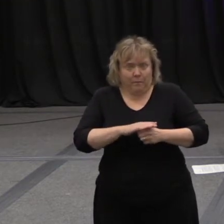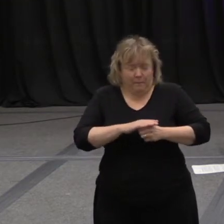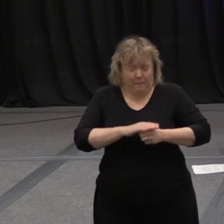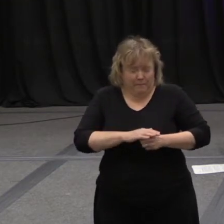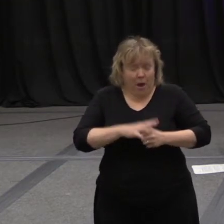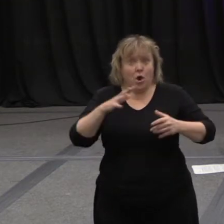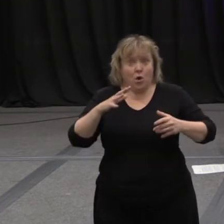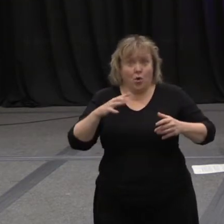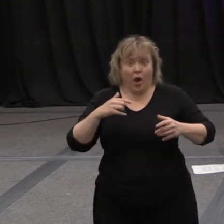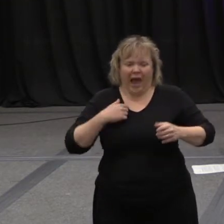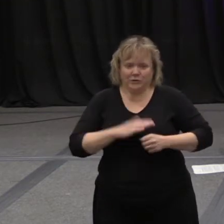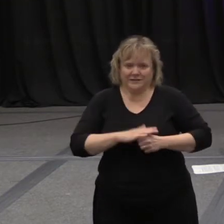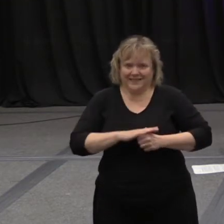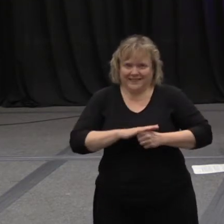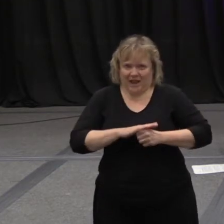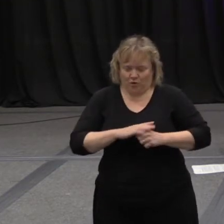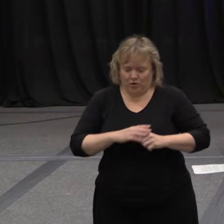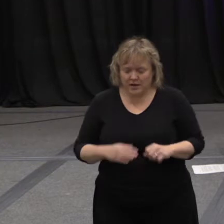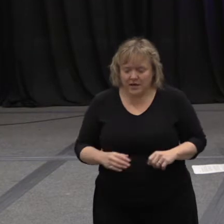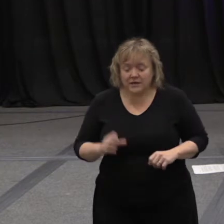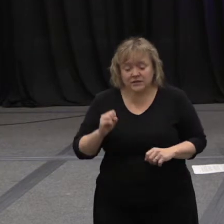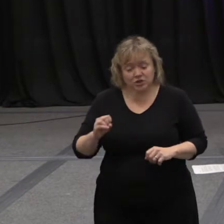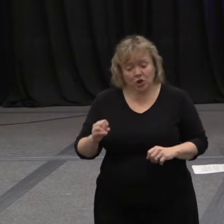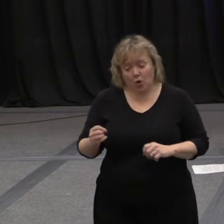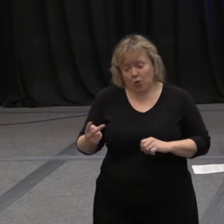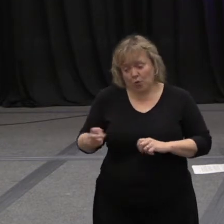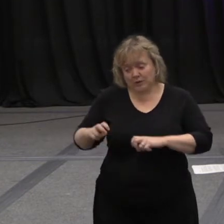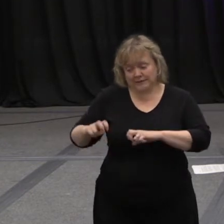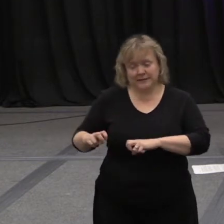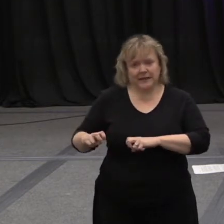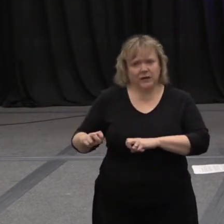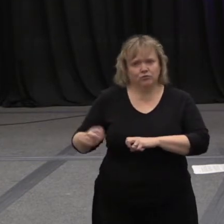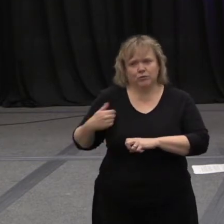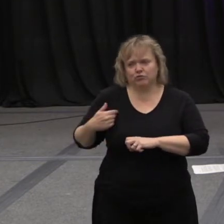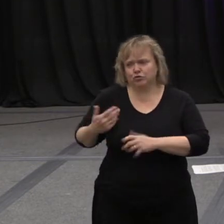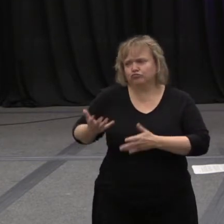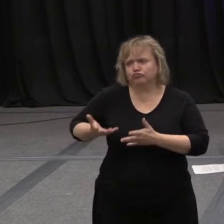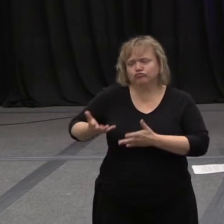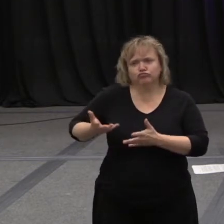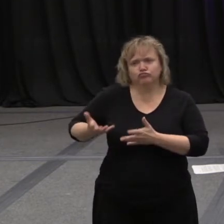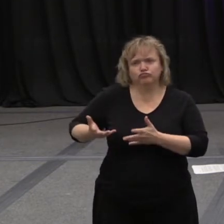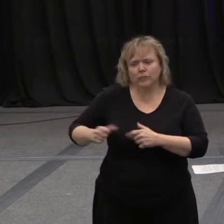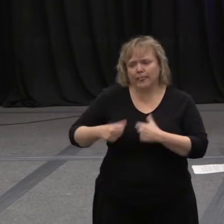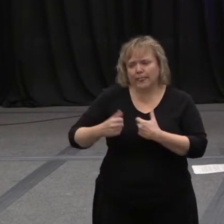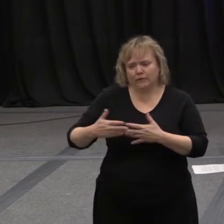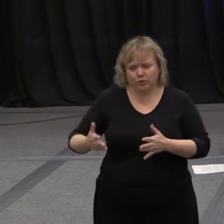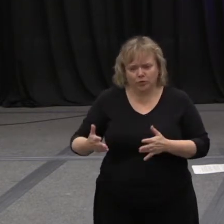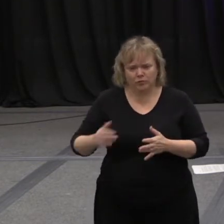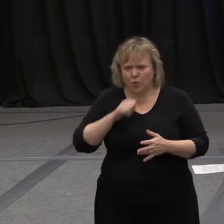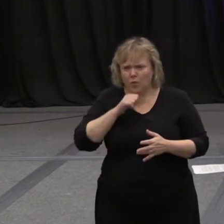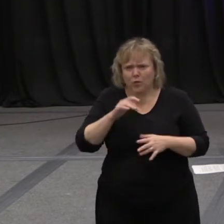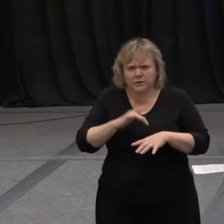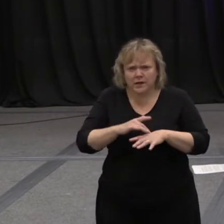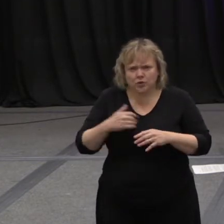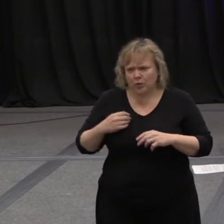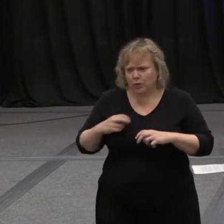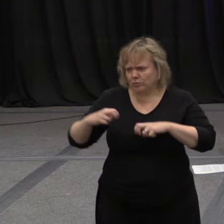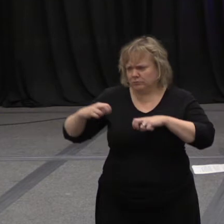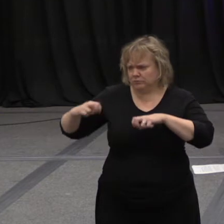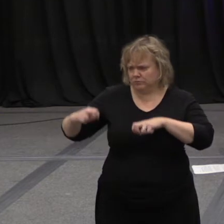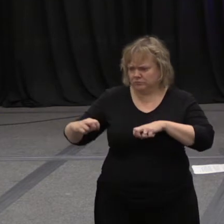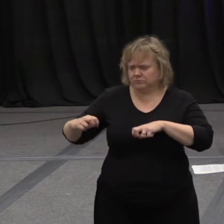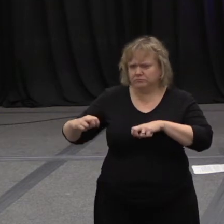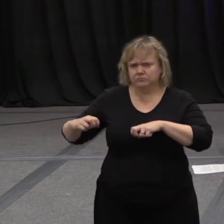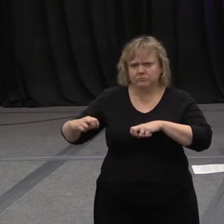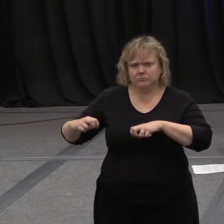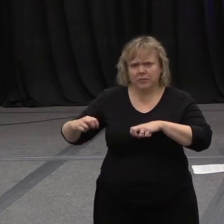in my living room, and I wasn't even touching him. He was as far away from me as you are or her, and I